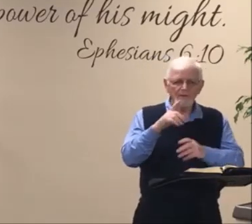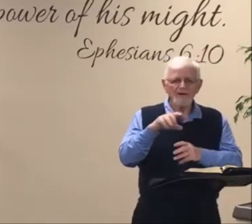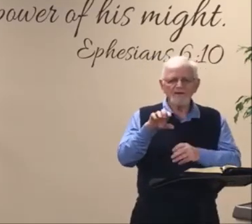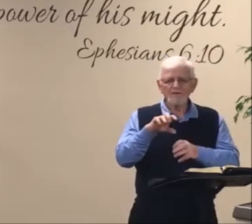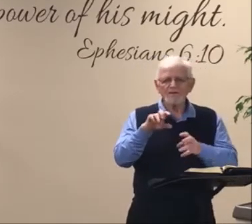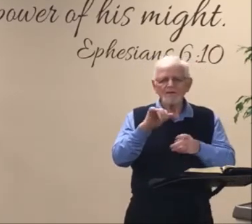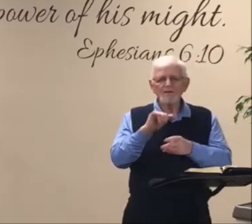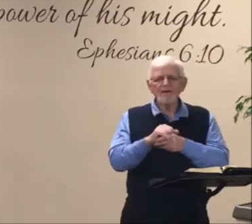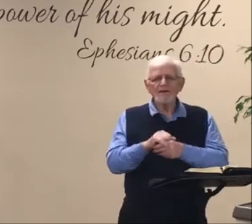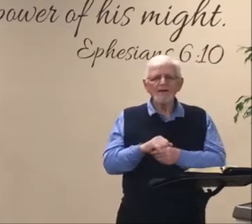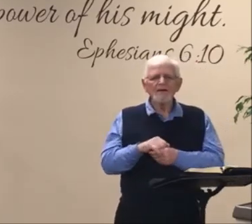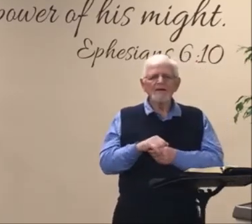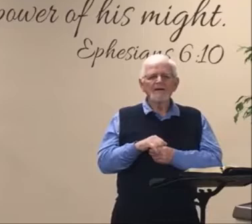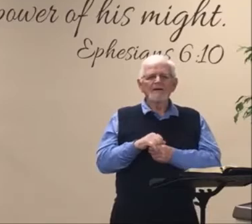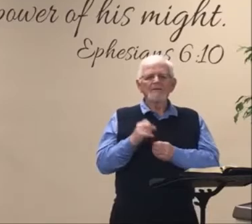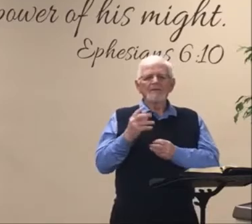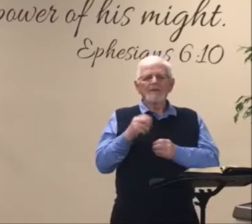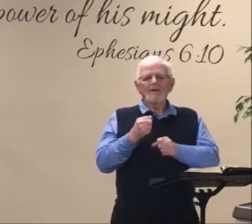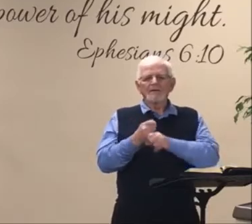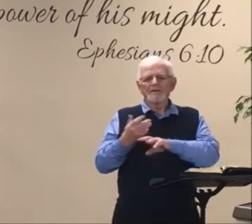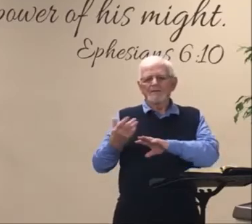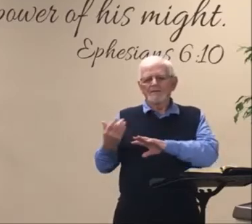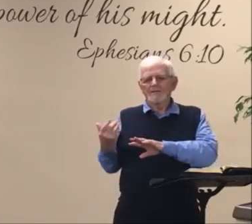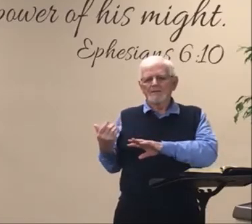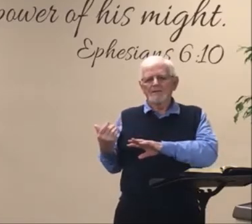do. This is years and years ago.